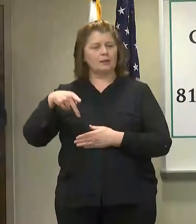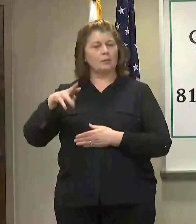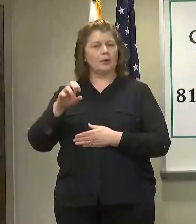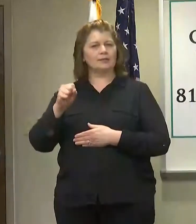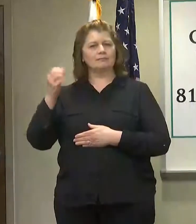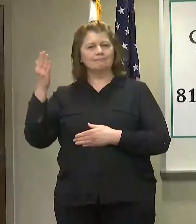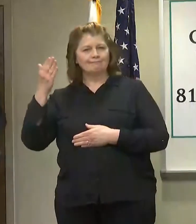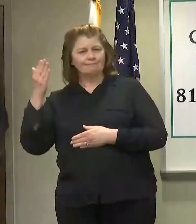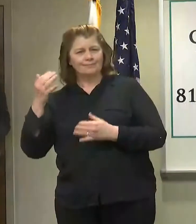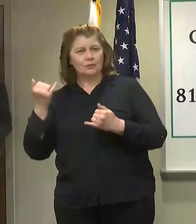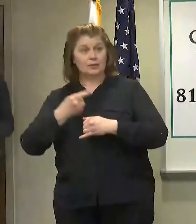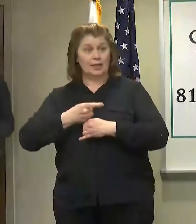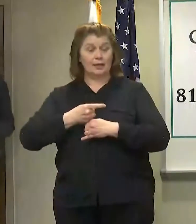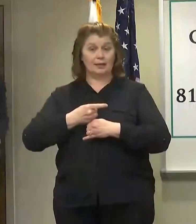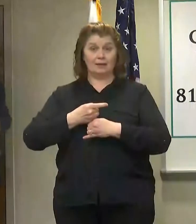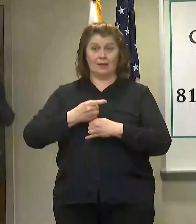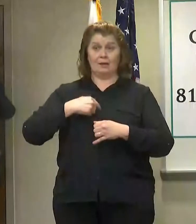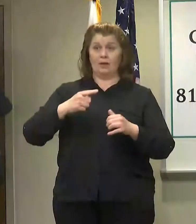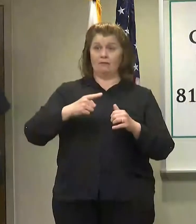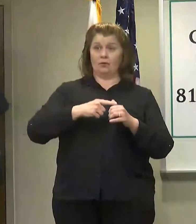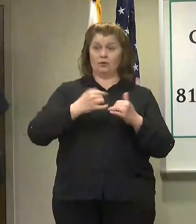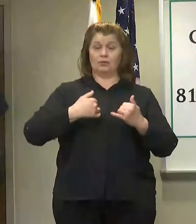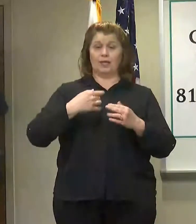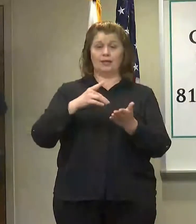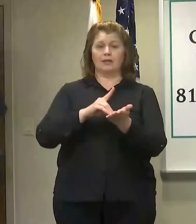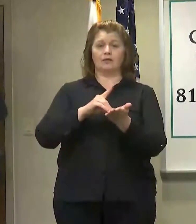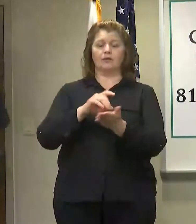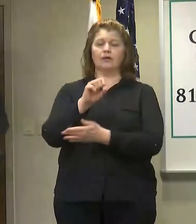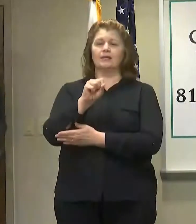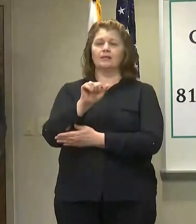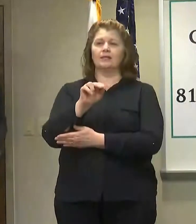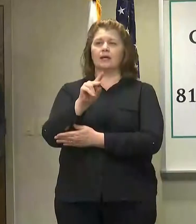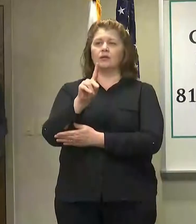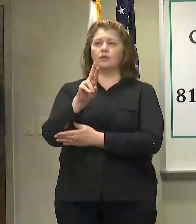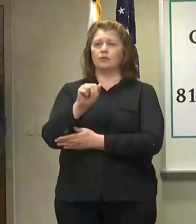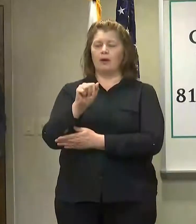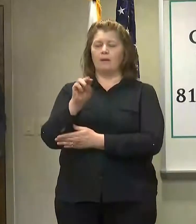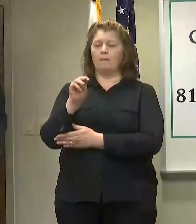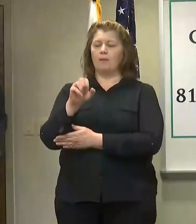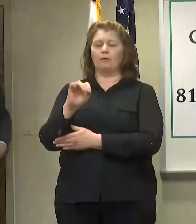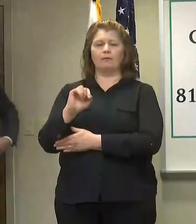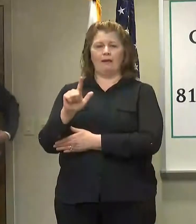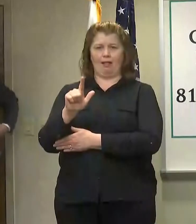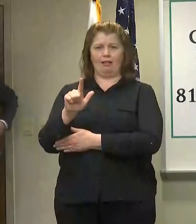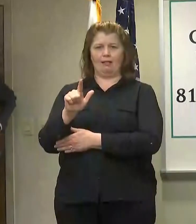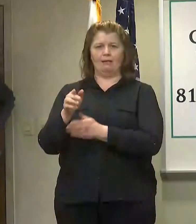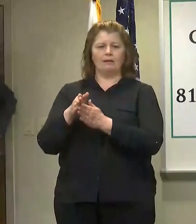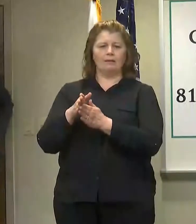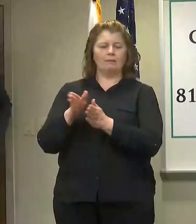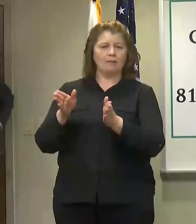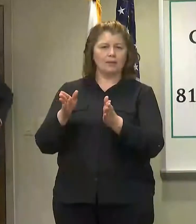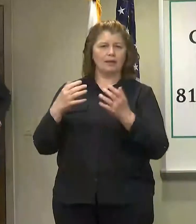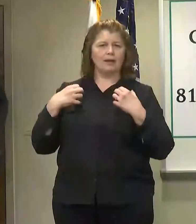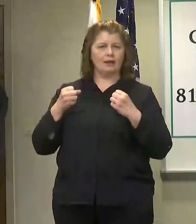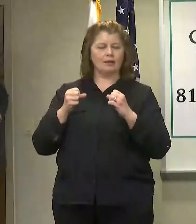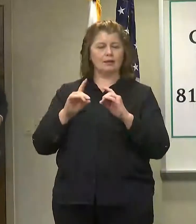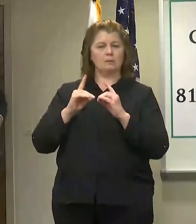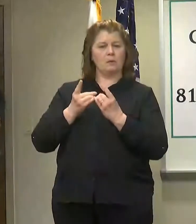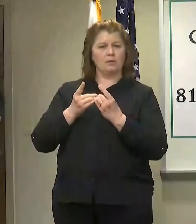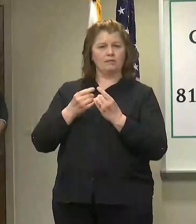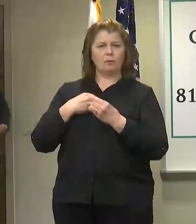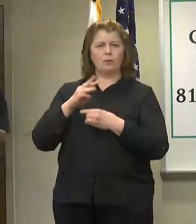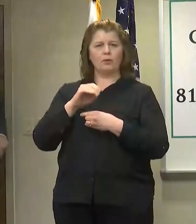today. I'm going to be leading it off. I'm Dr. Sandra Martell. I'm the Public Health Administrator for Winnebago County. I'm joined today by Mayor Tom